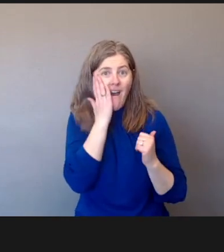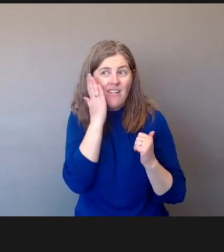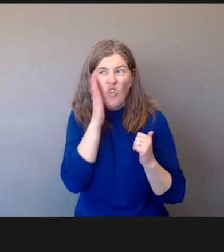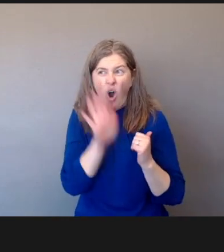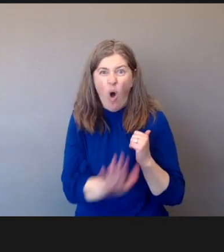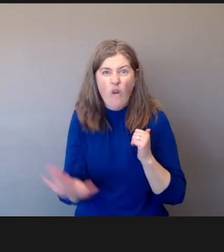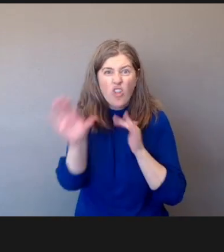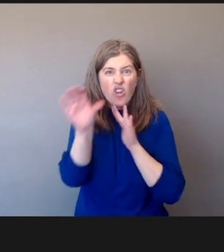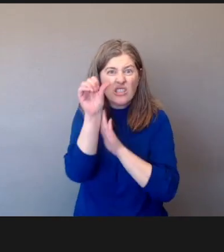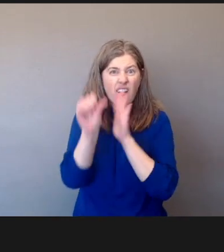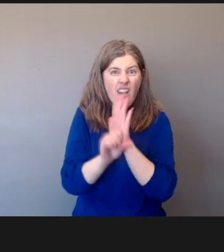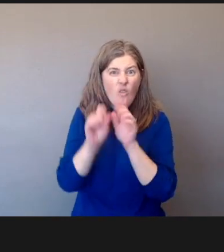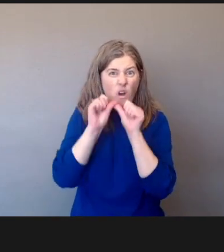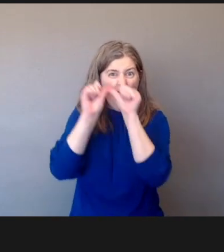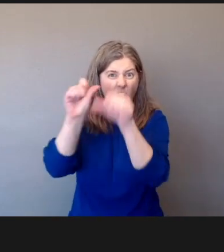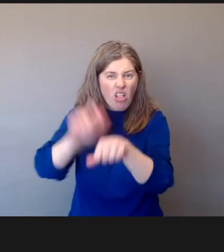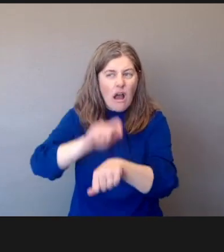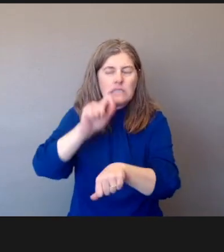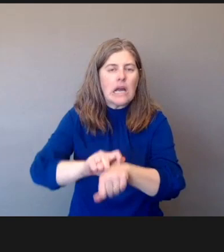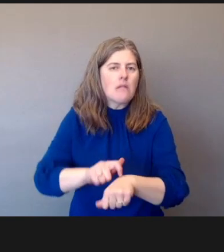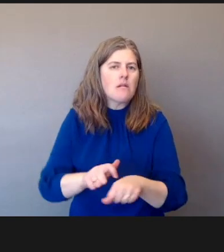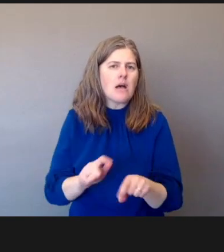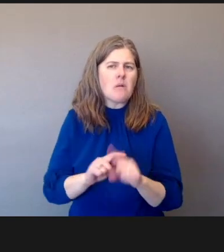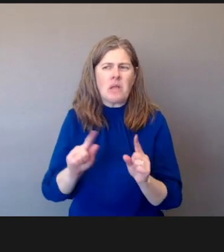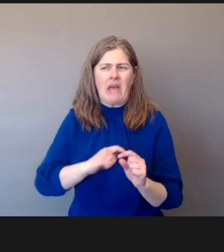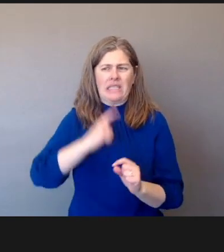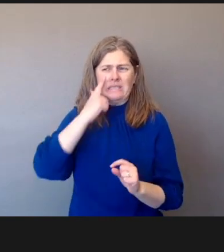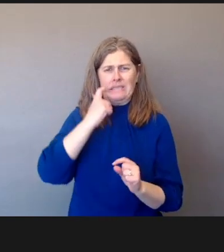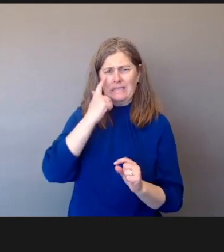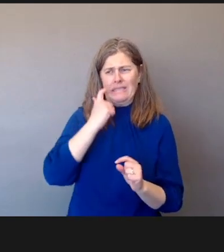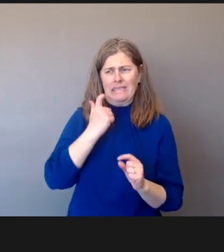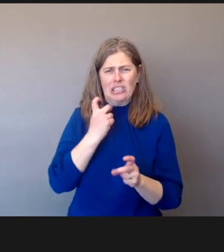But it's really a speculative question. And